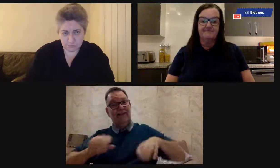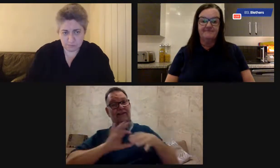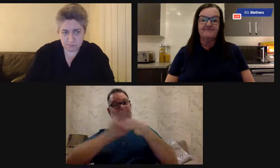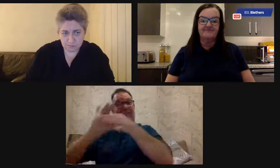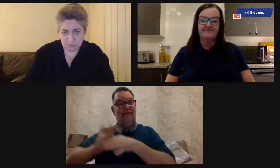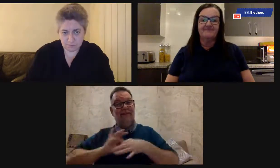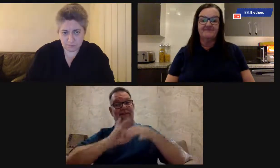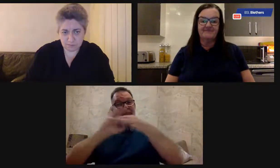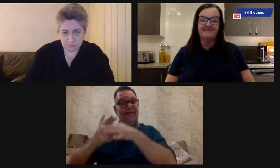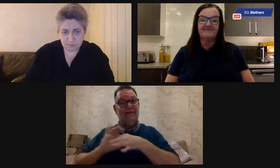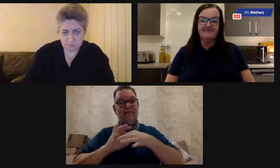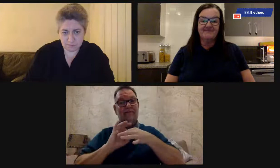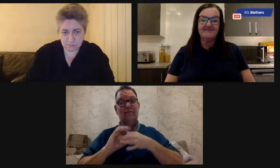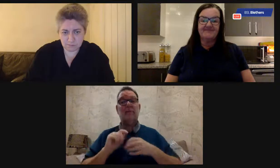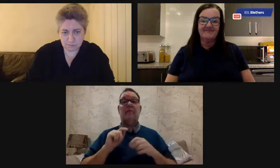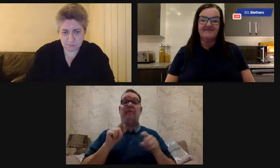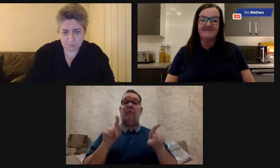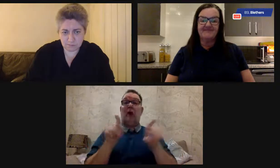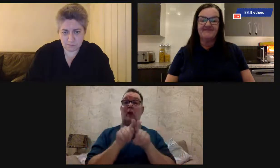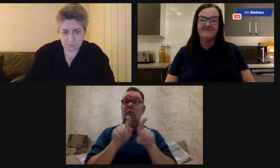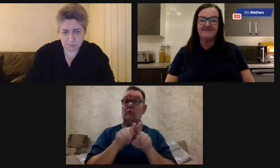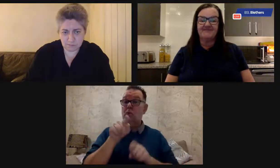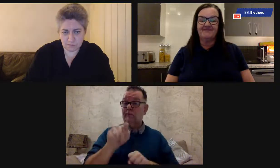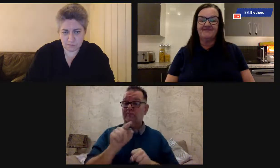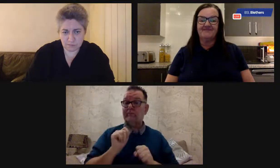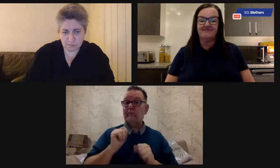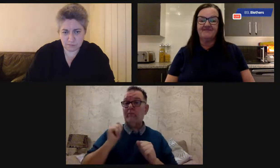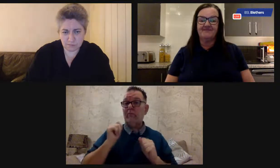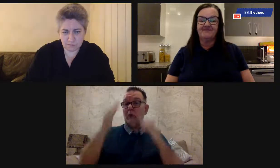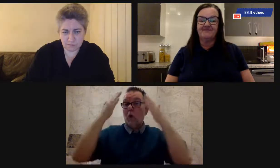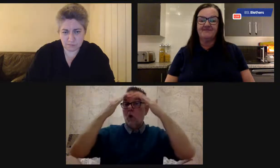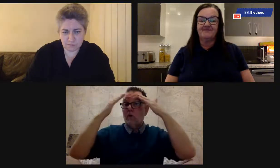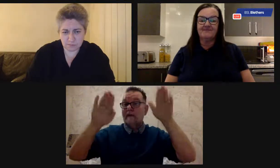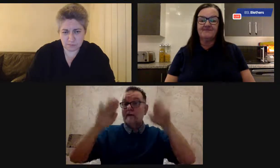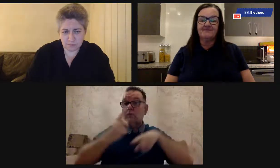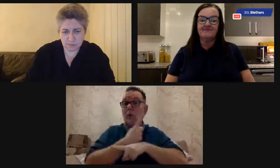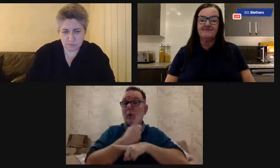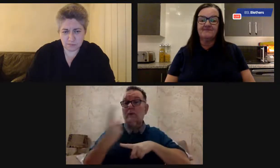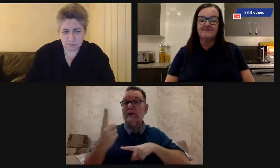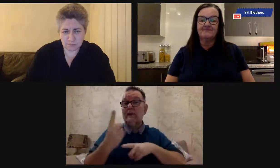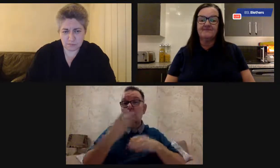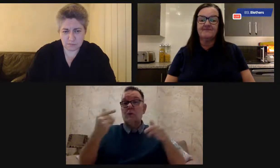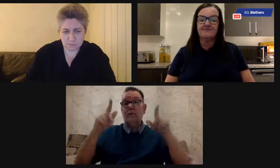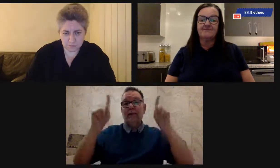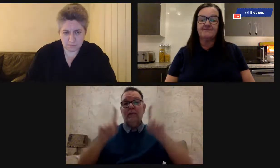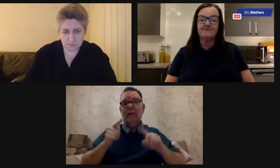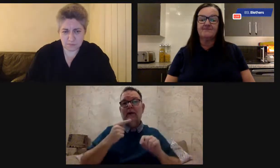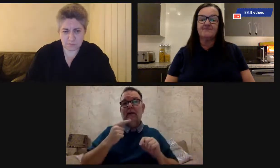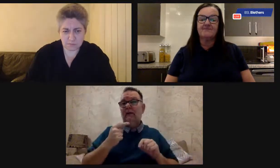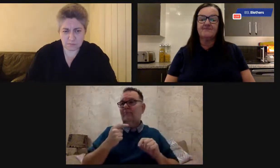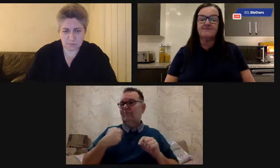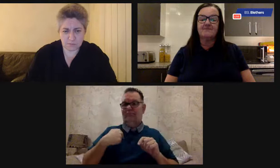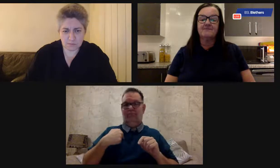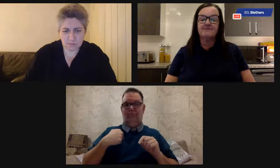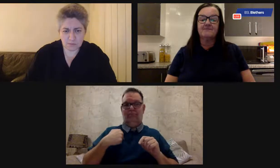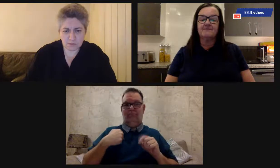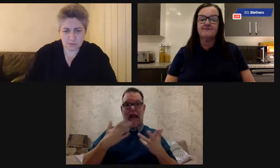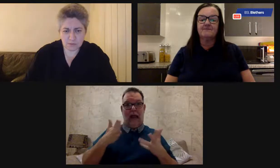gather more, or we need to get this information out there to more of the deaf community, including our islands.